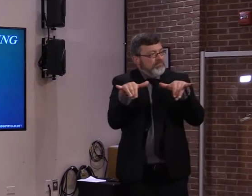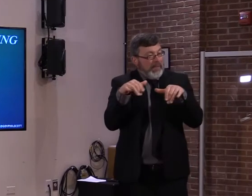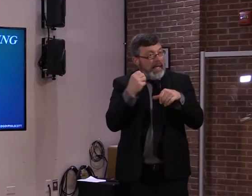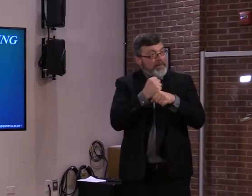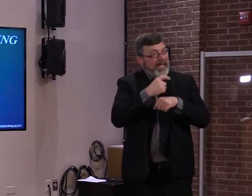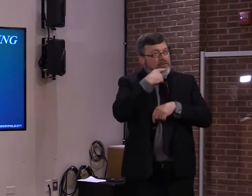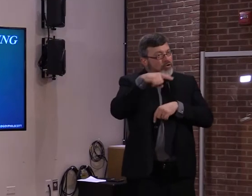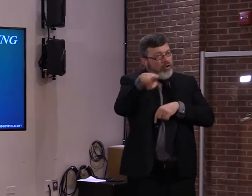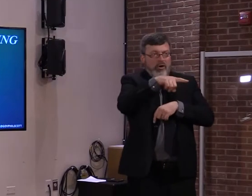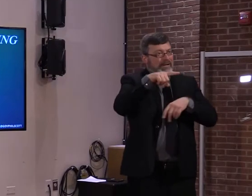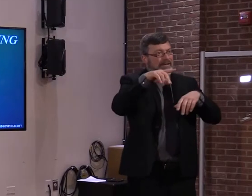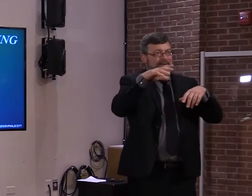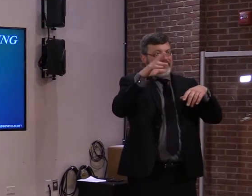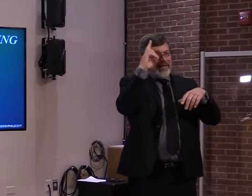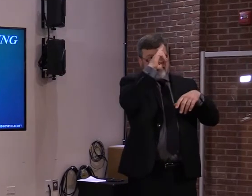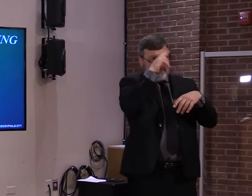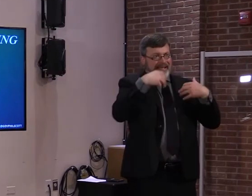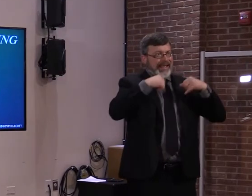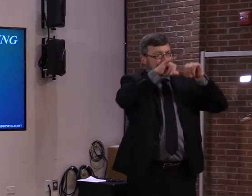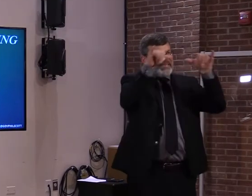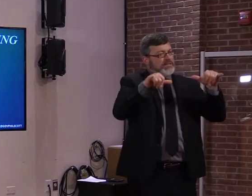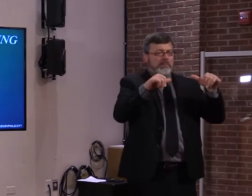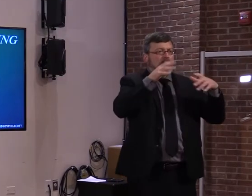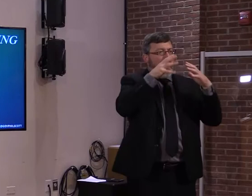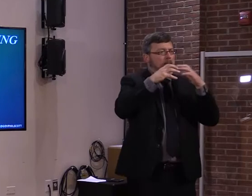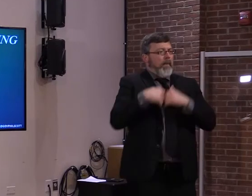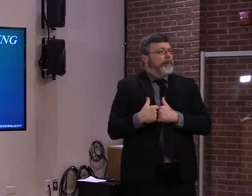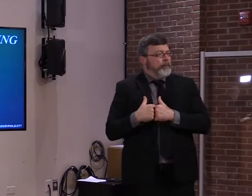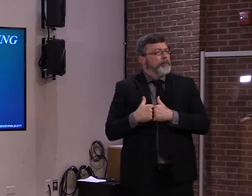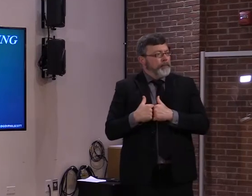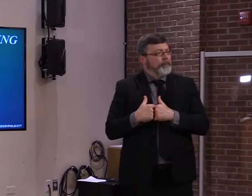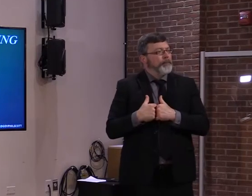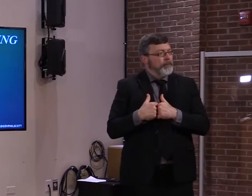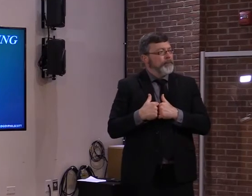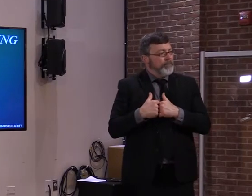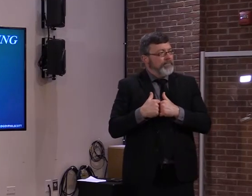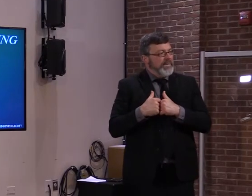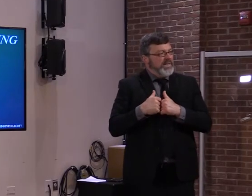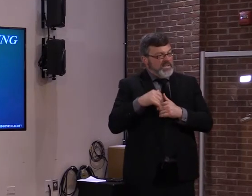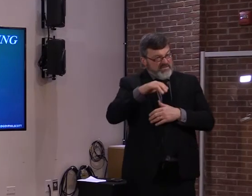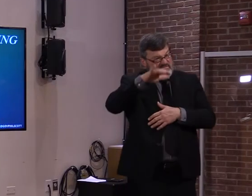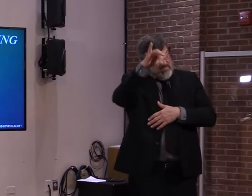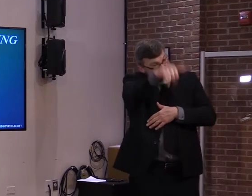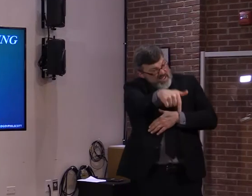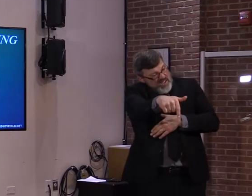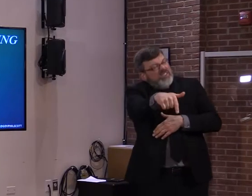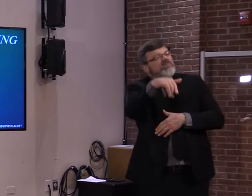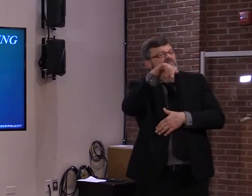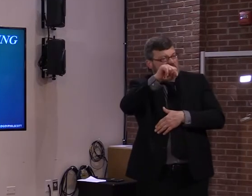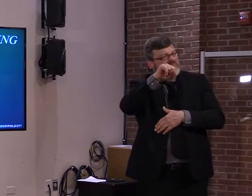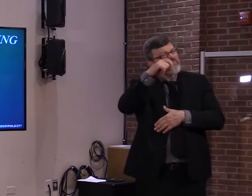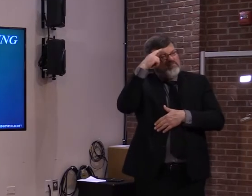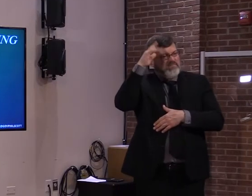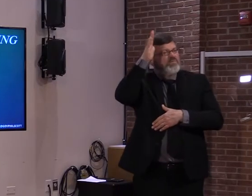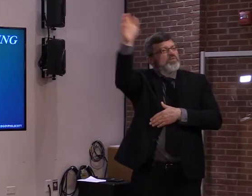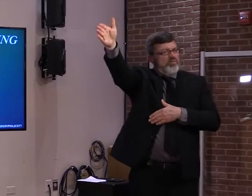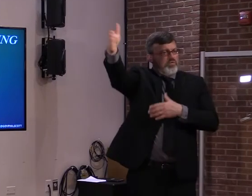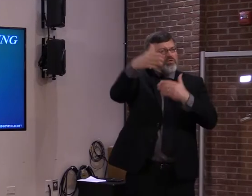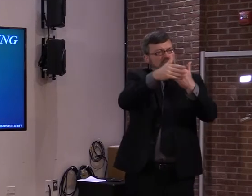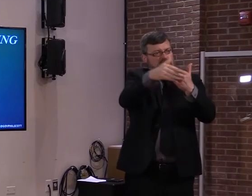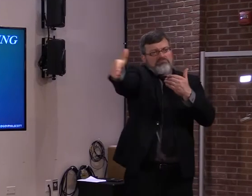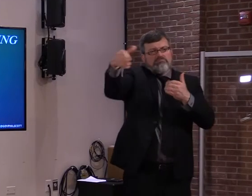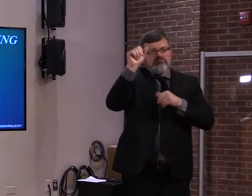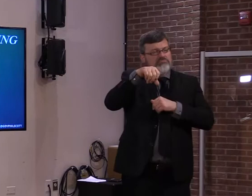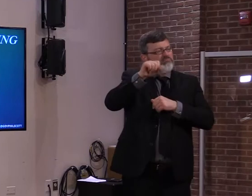the healthcare system. So A, I think it's the future to go for healthcare and payments, and B, I think it has some